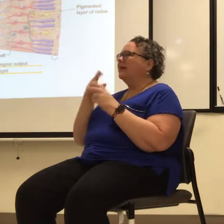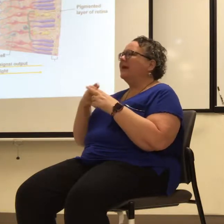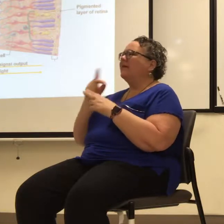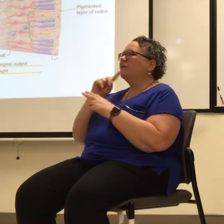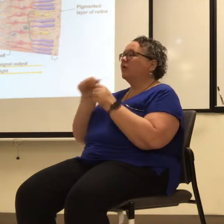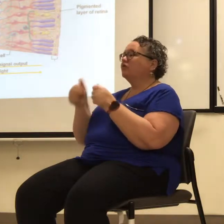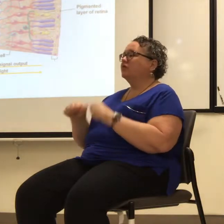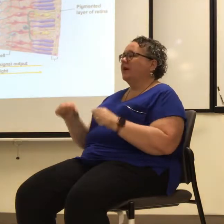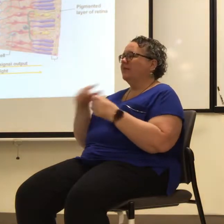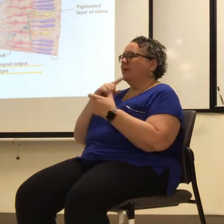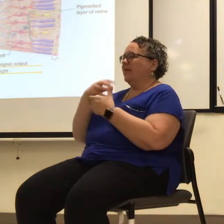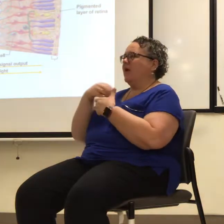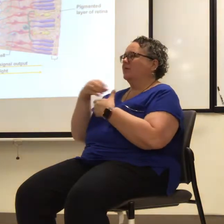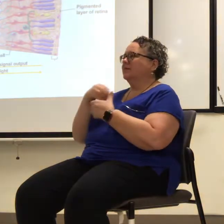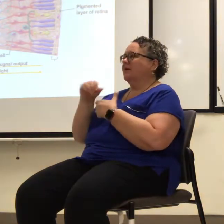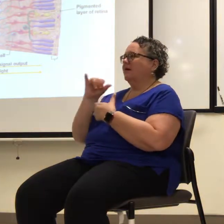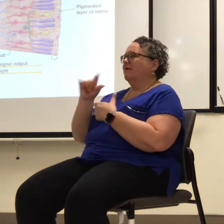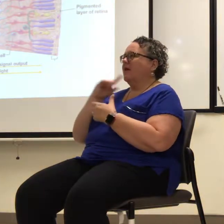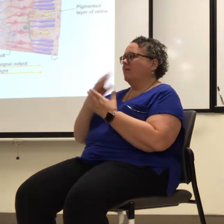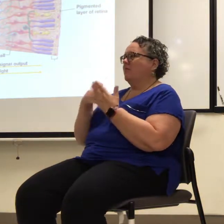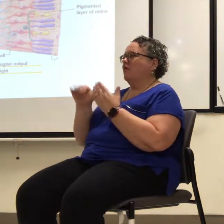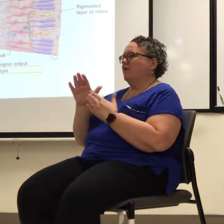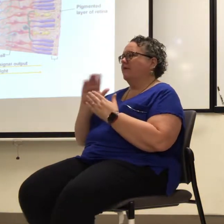this external segment.